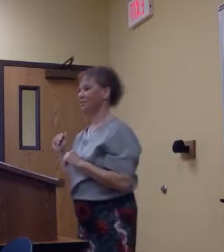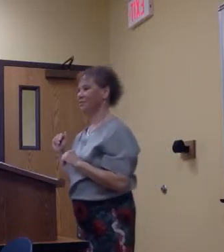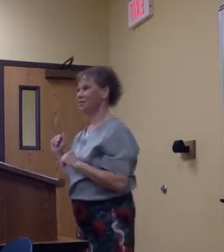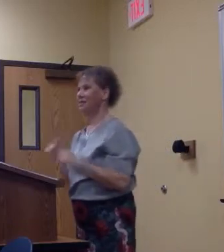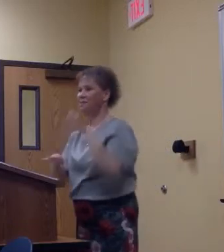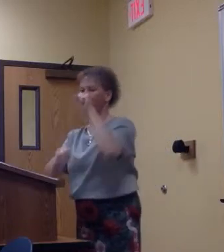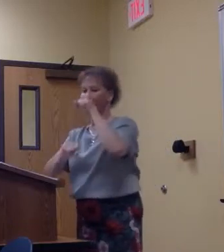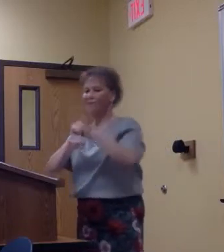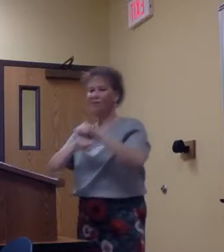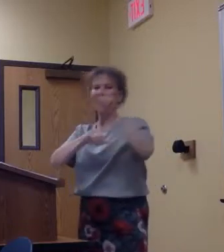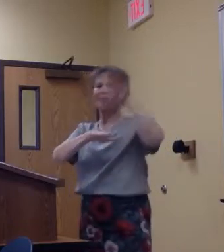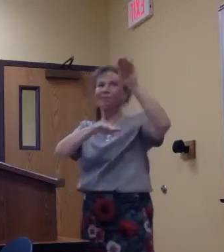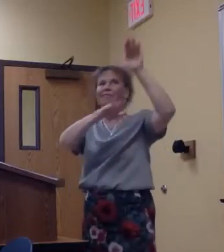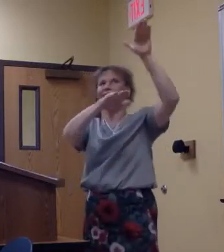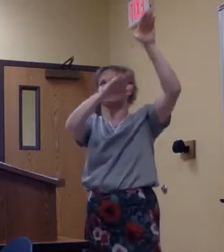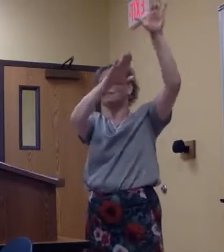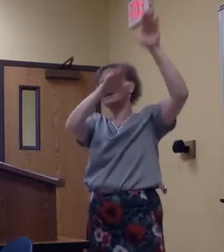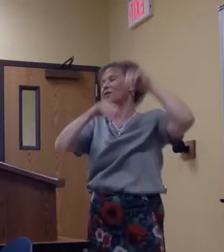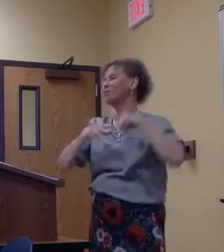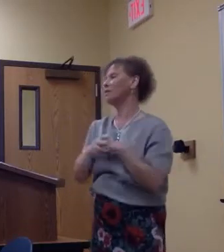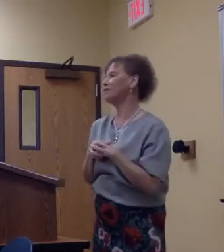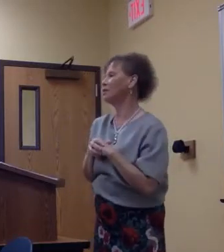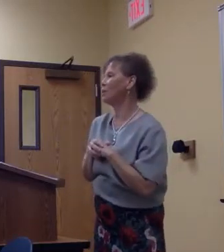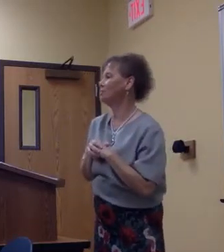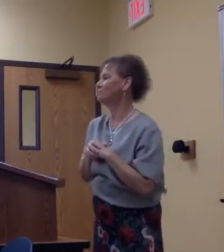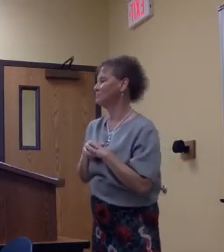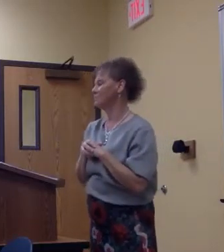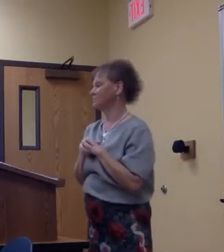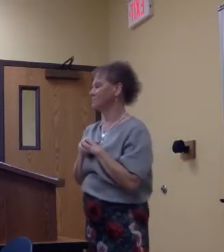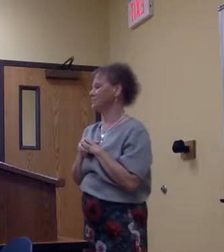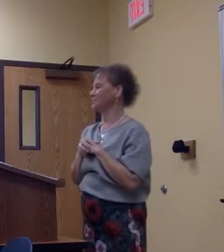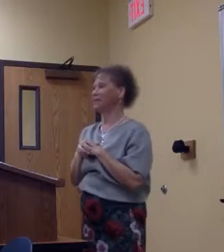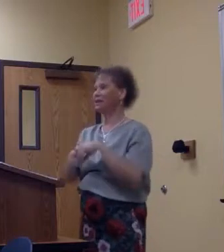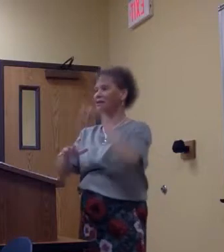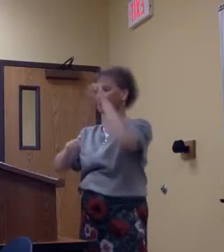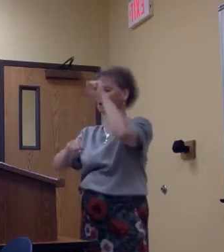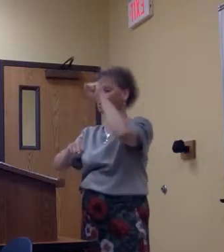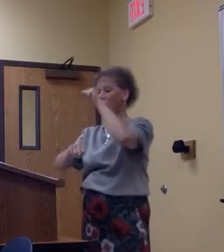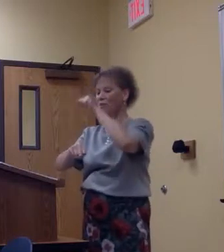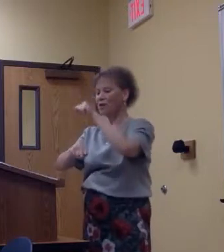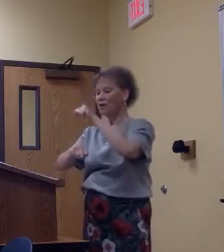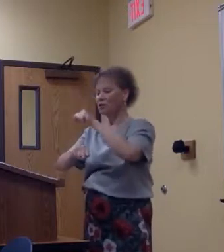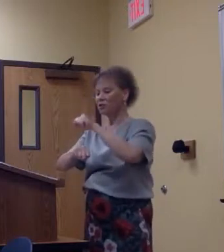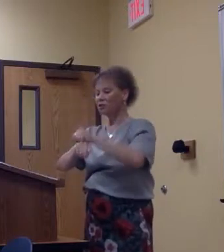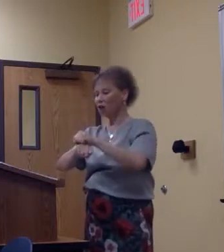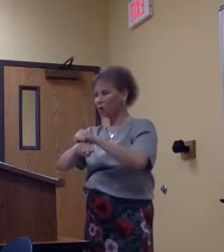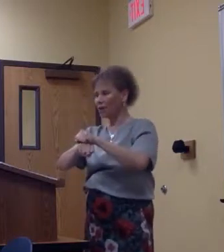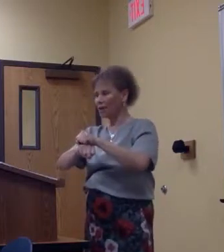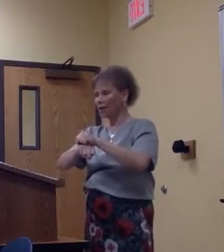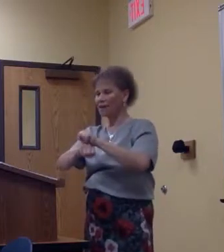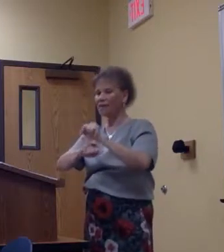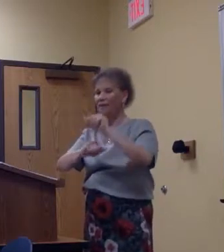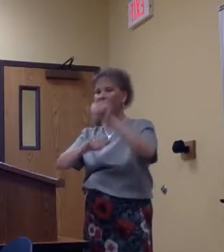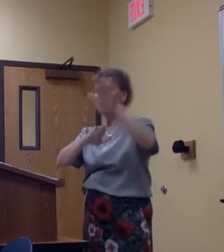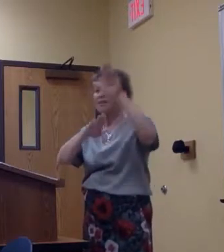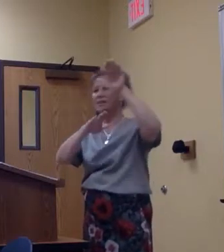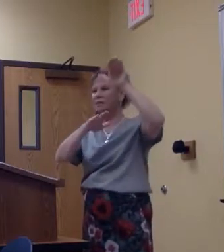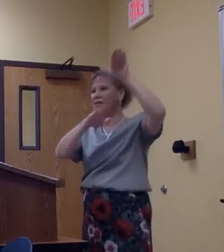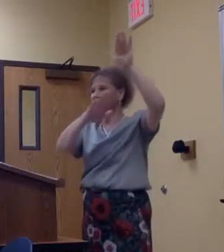See that? Every way you go. All right? So you start with that, and then it's